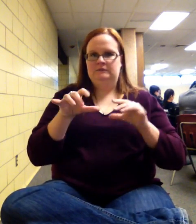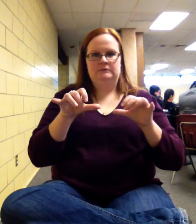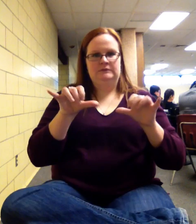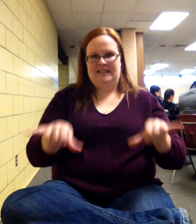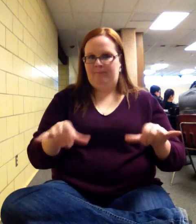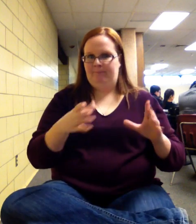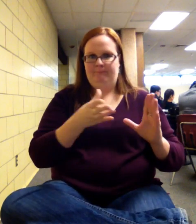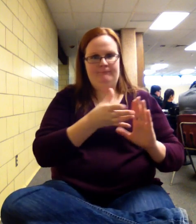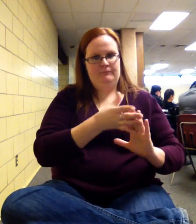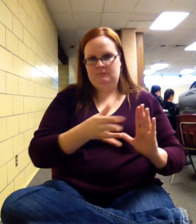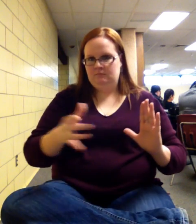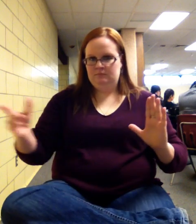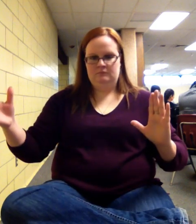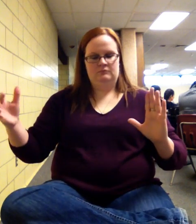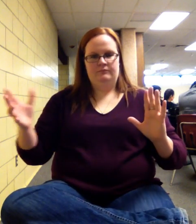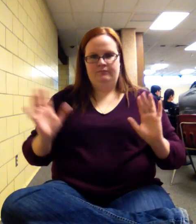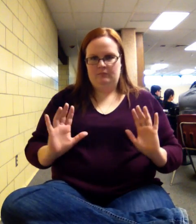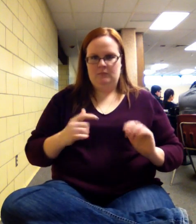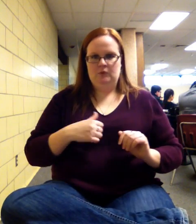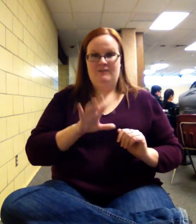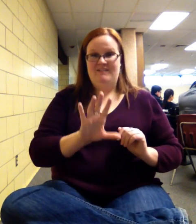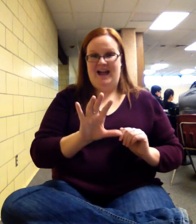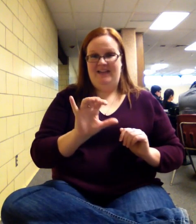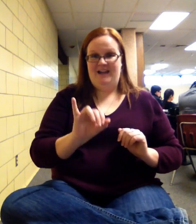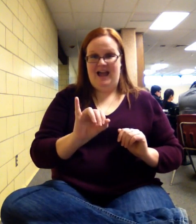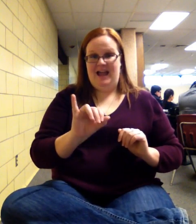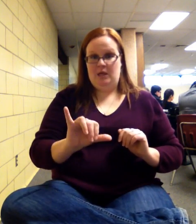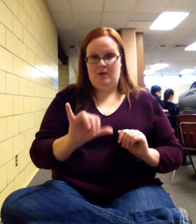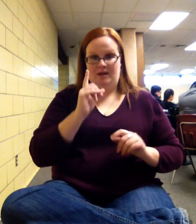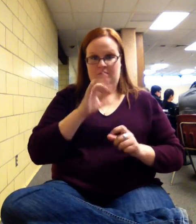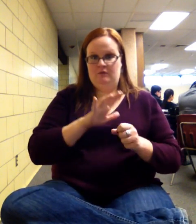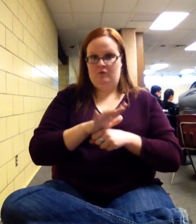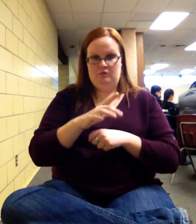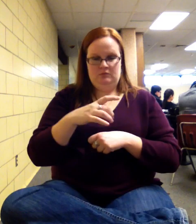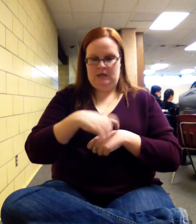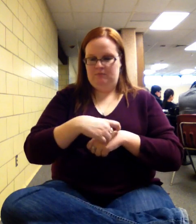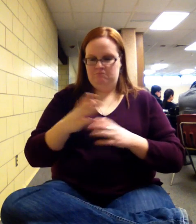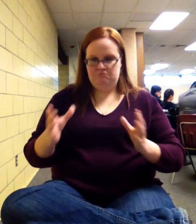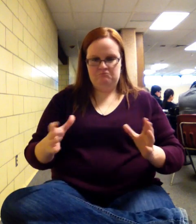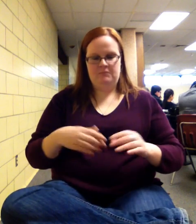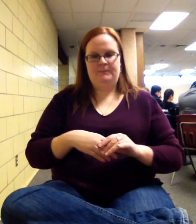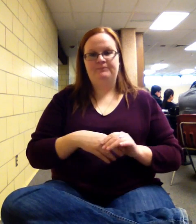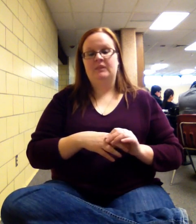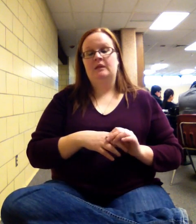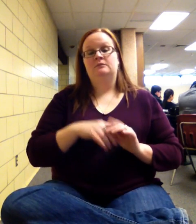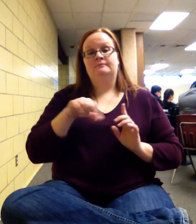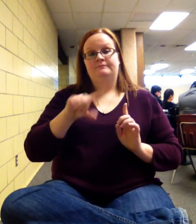you 5%. So 5 IY for 5 years, 5N. And he's asking you, okay,